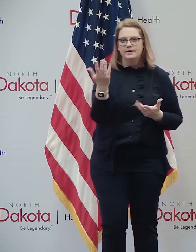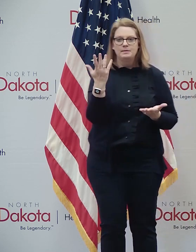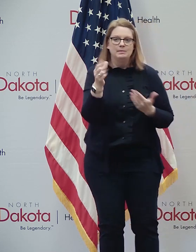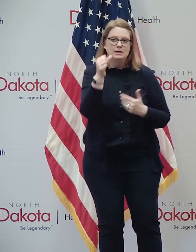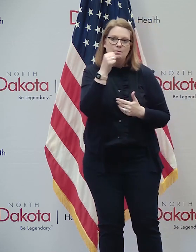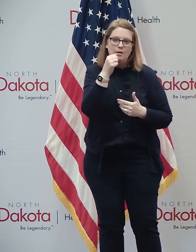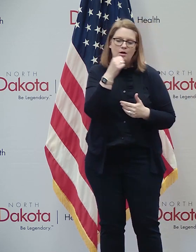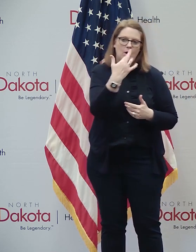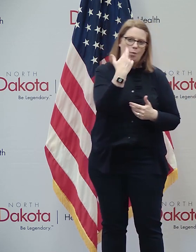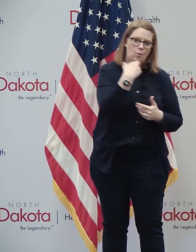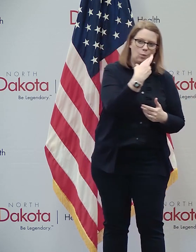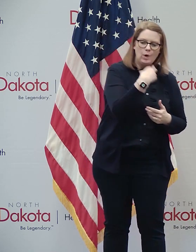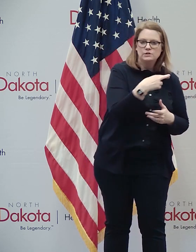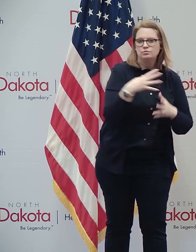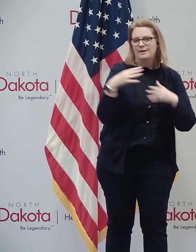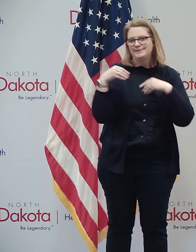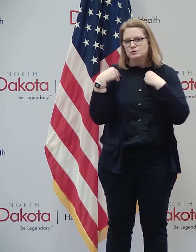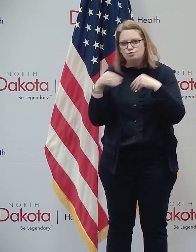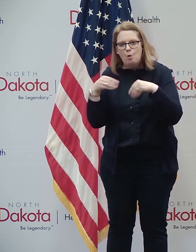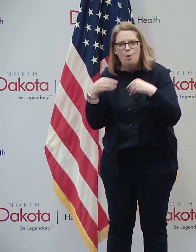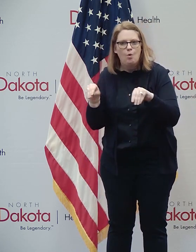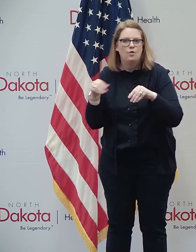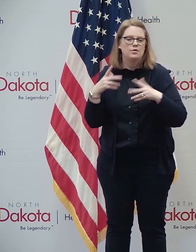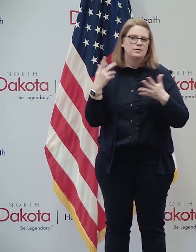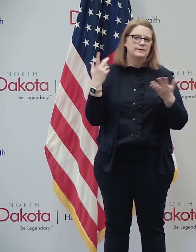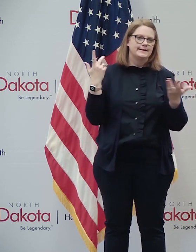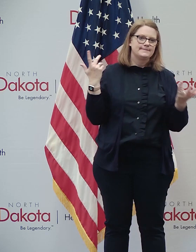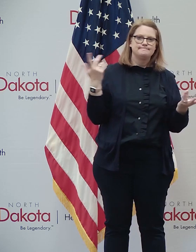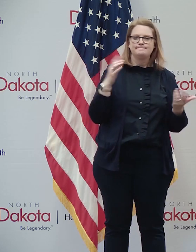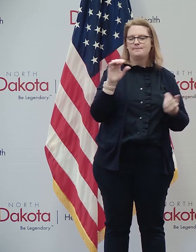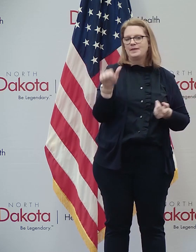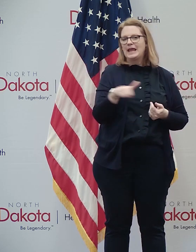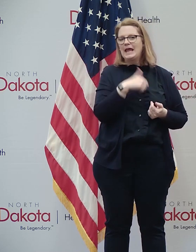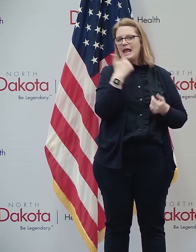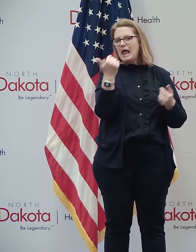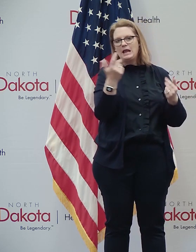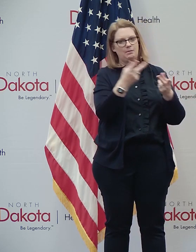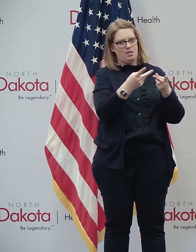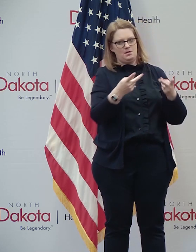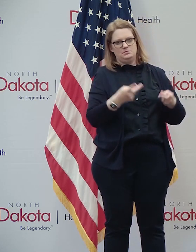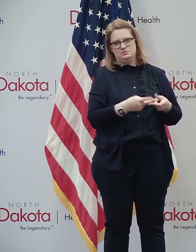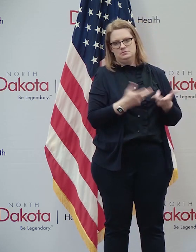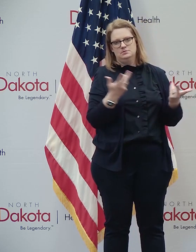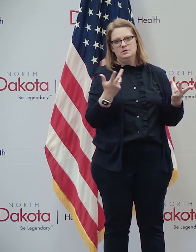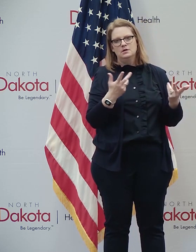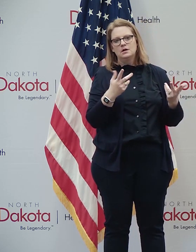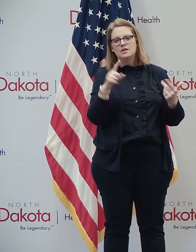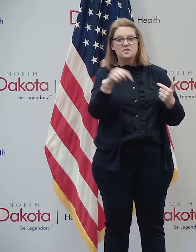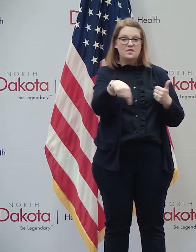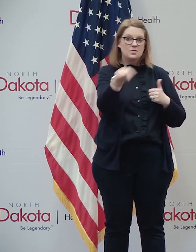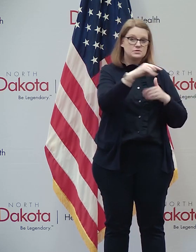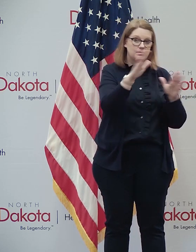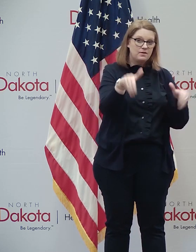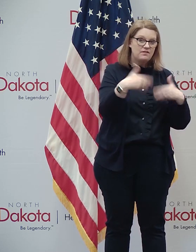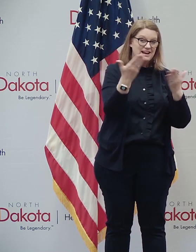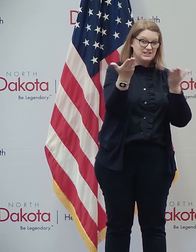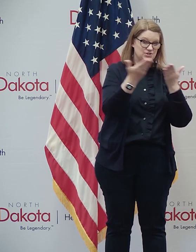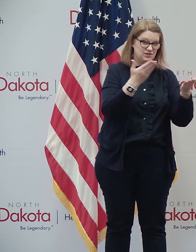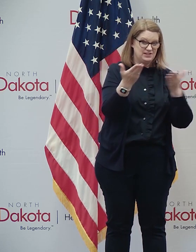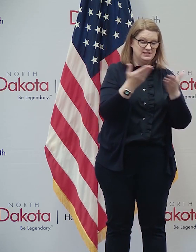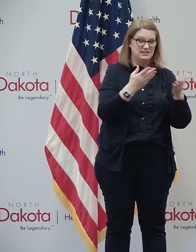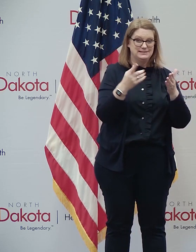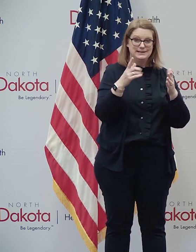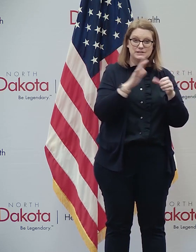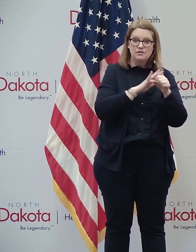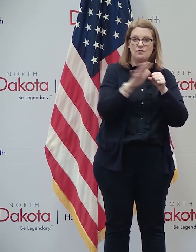our second week of North Dakota Smart Restart, we encourage all North Dakotans to think with gratitude of those frontline workers. If you did